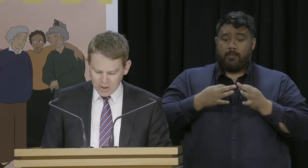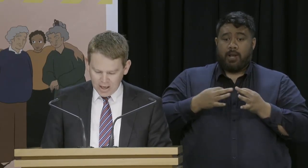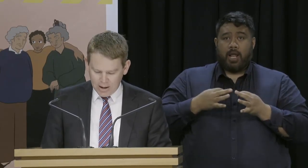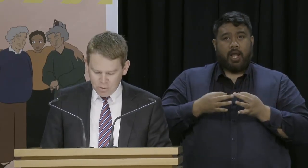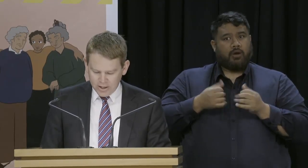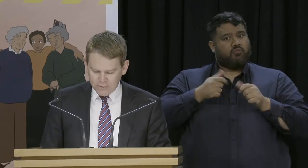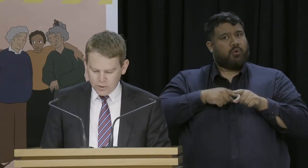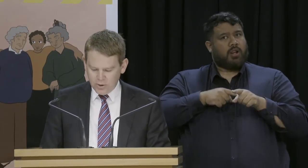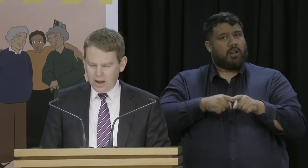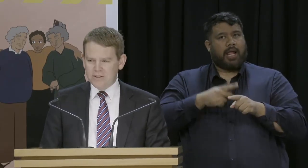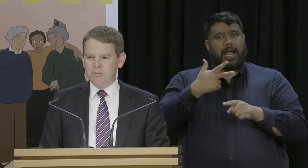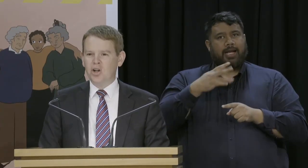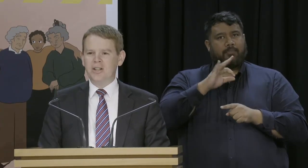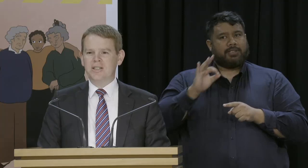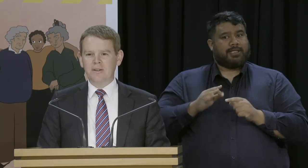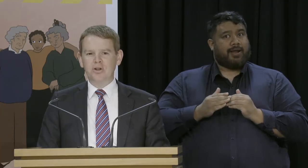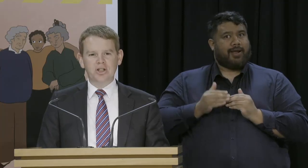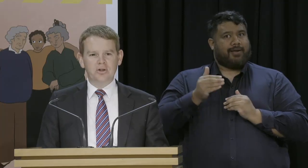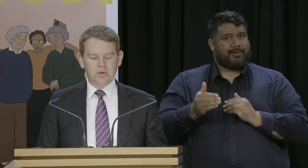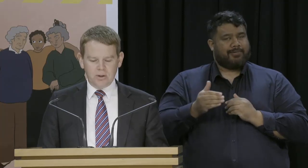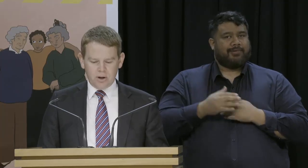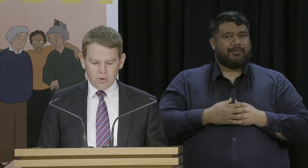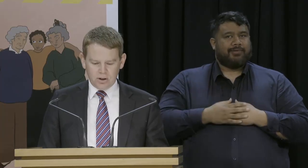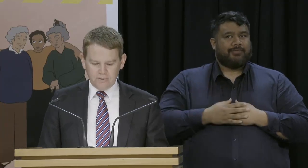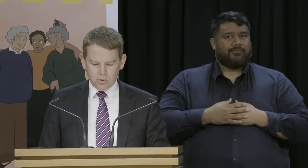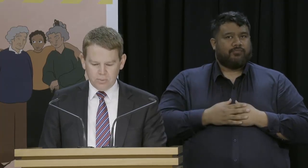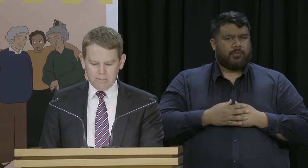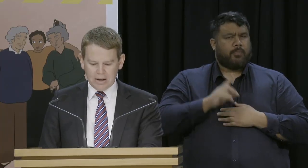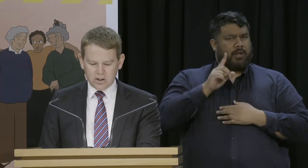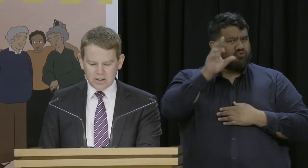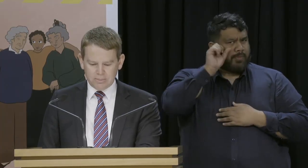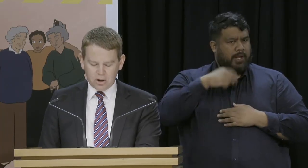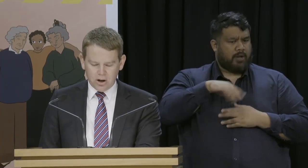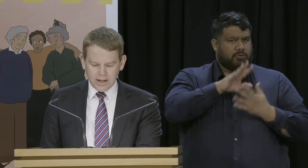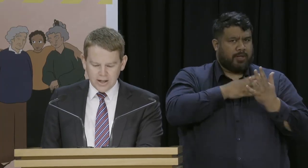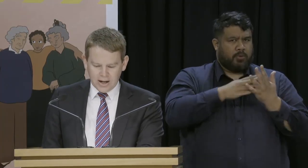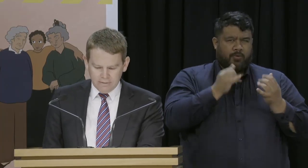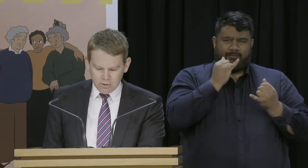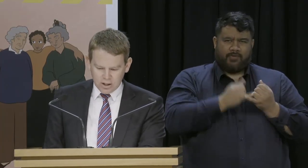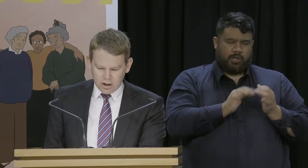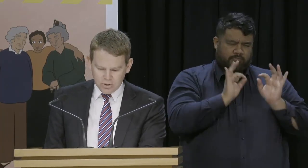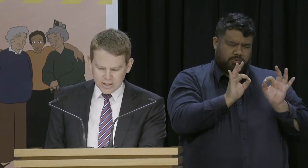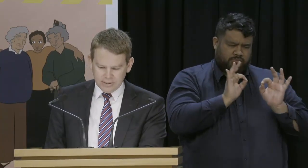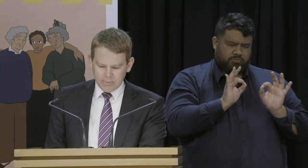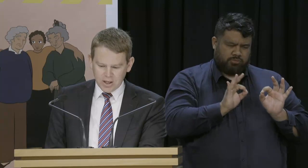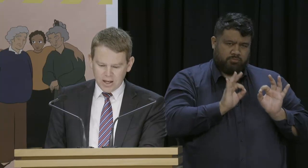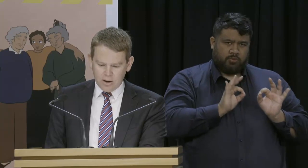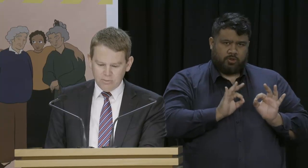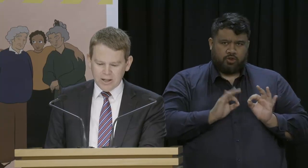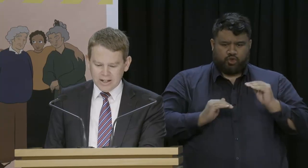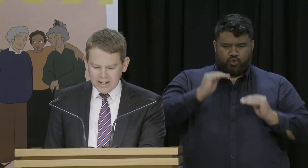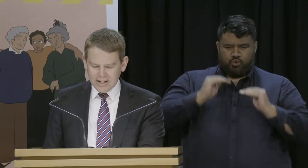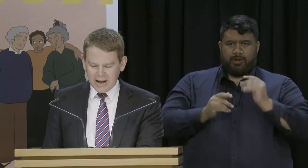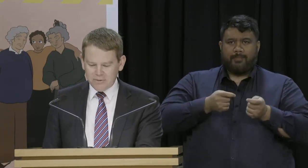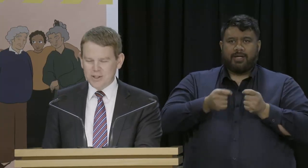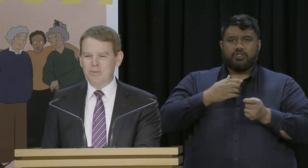plan, mindful that we have some tight delivery schedules that we're working for, and we're managing supply very closely. We've